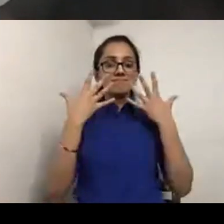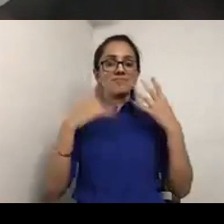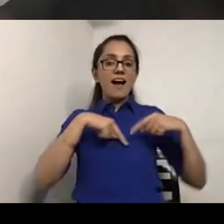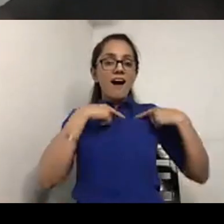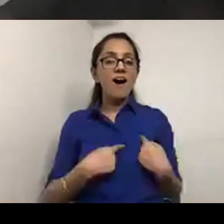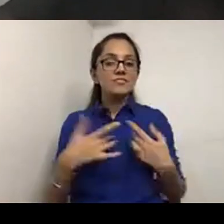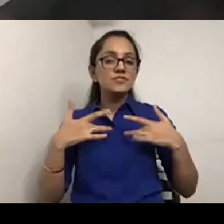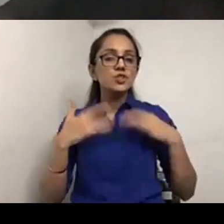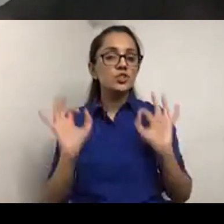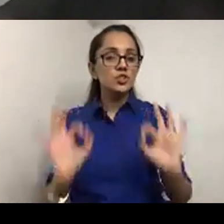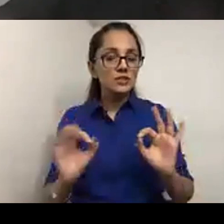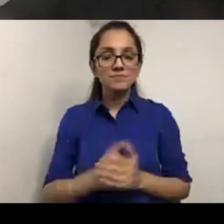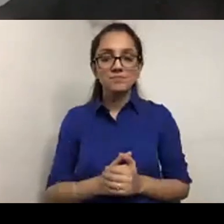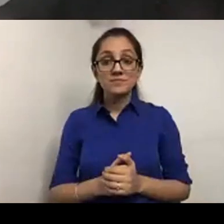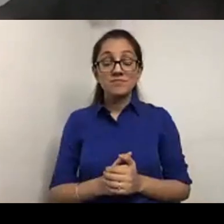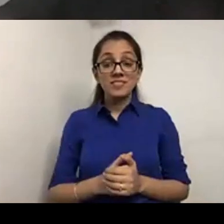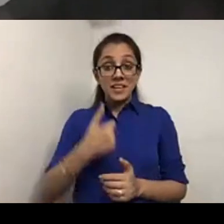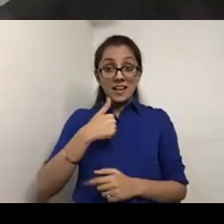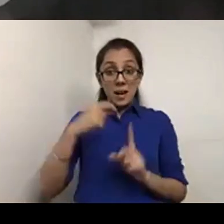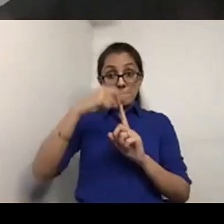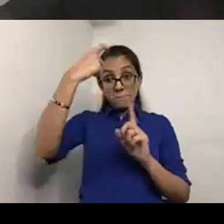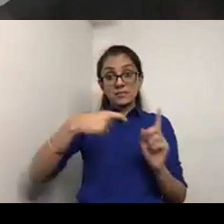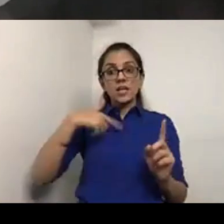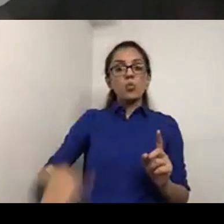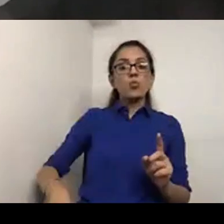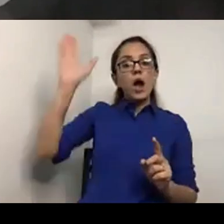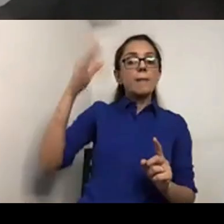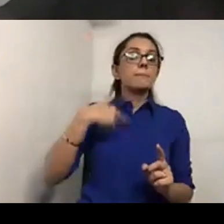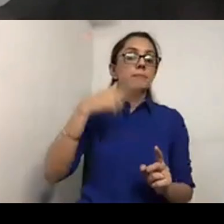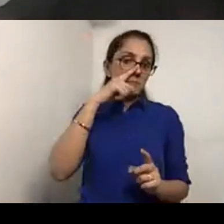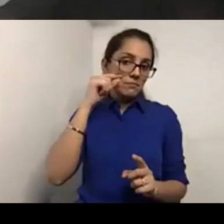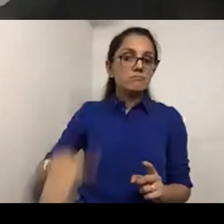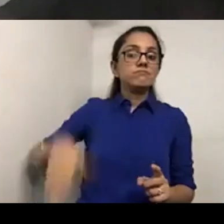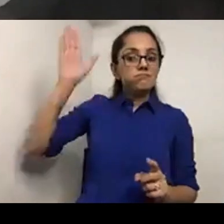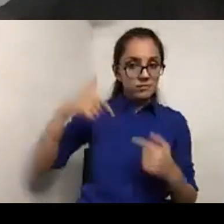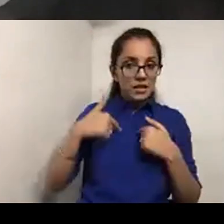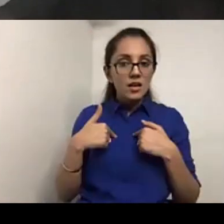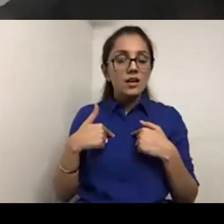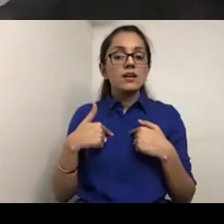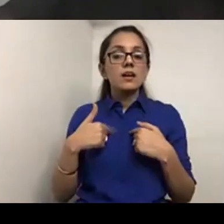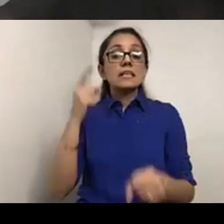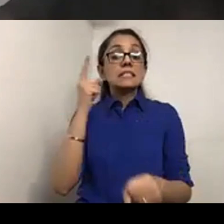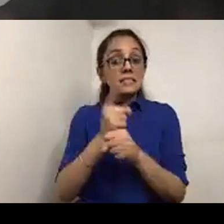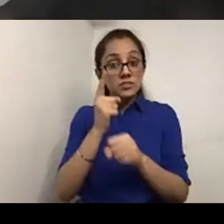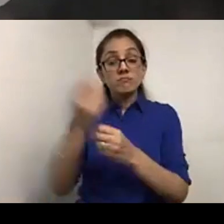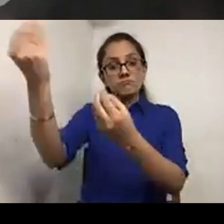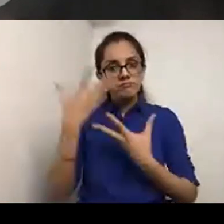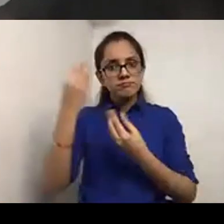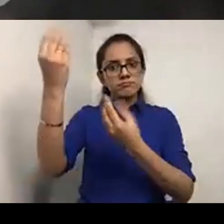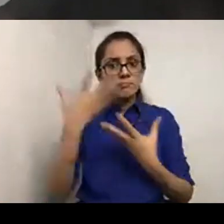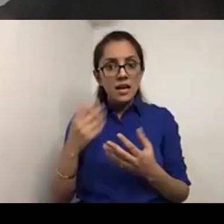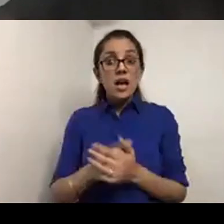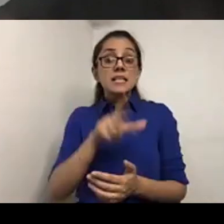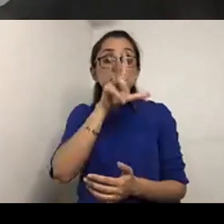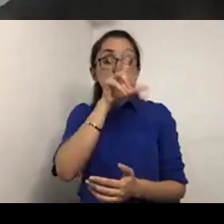right? And personally for me, I grew up with my parents and my teachers telling me that, when you